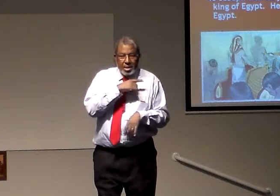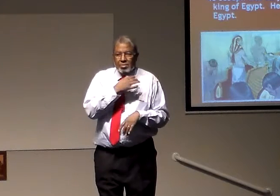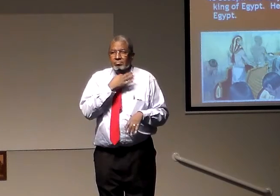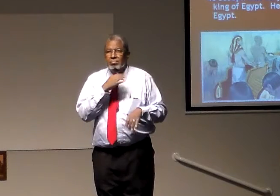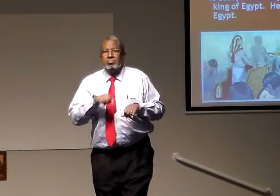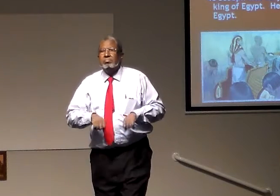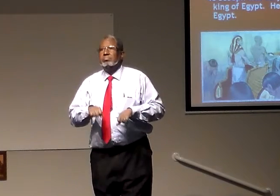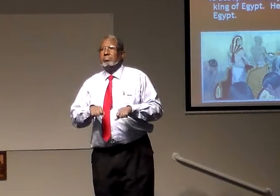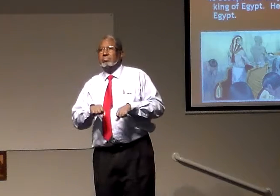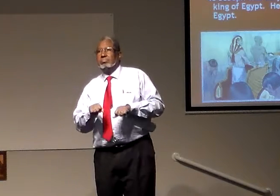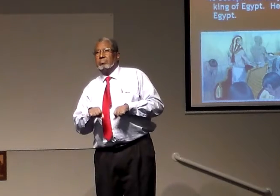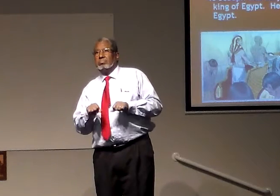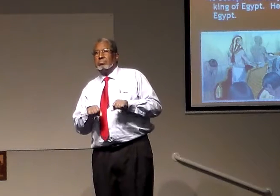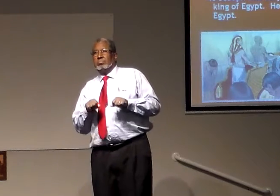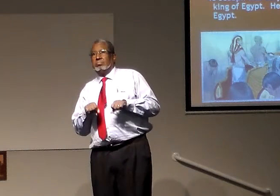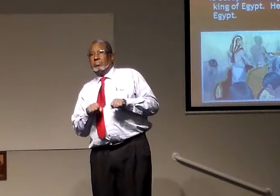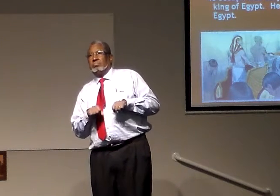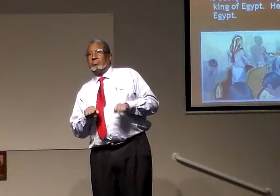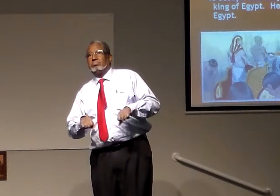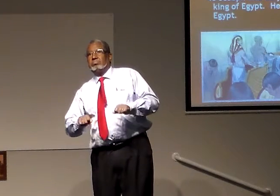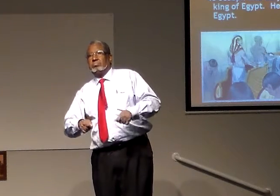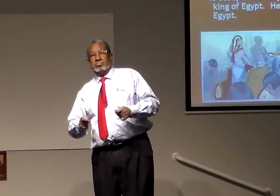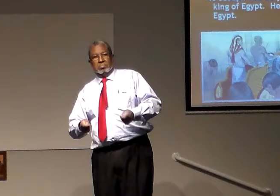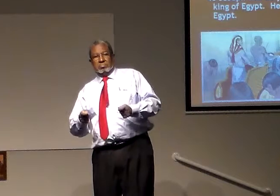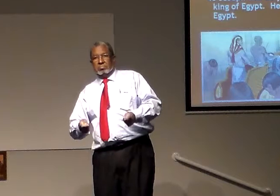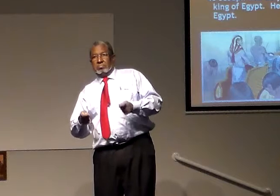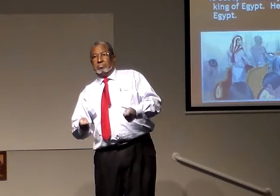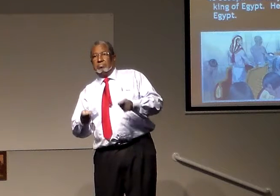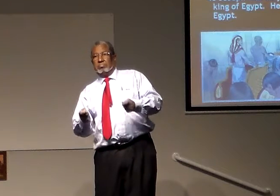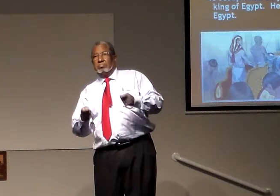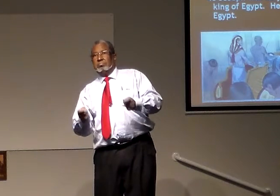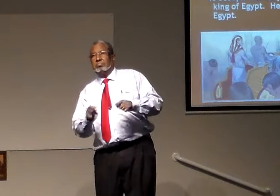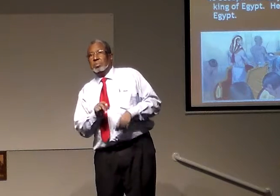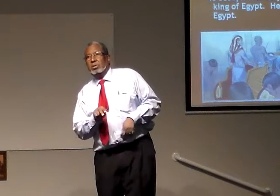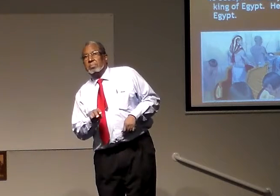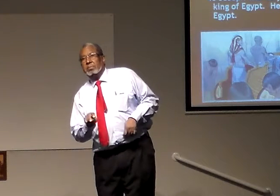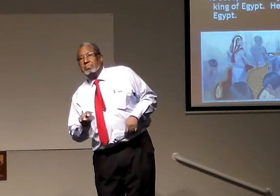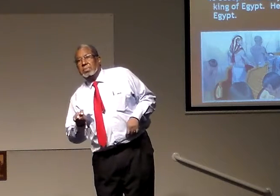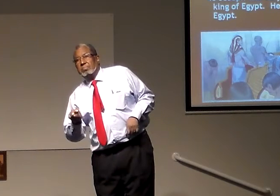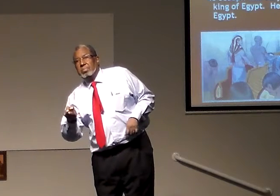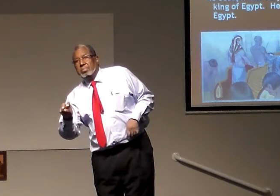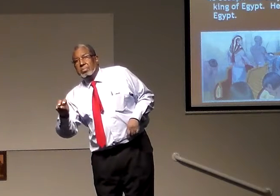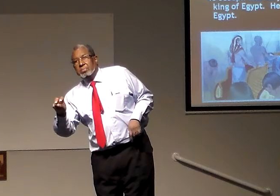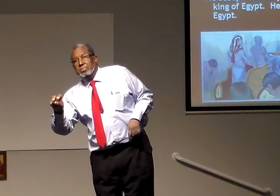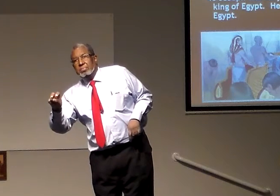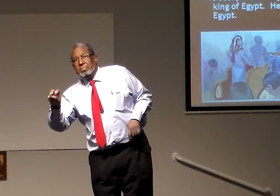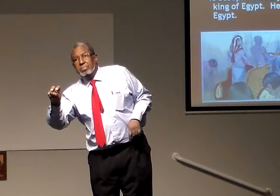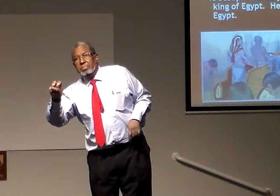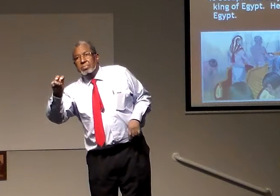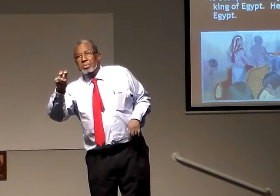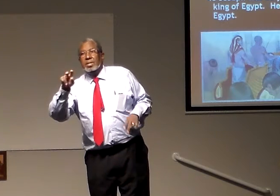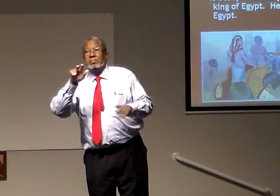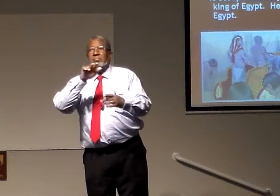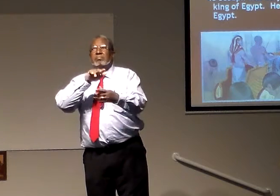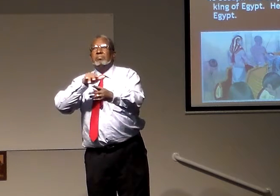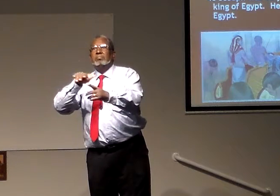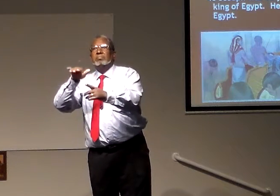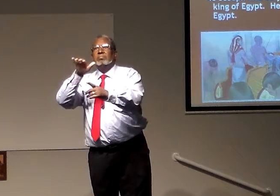in that area, they went from Zoan to Dothan and all the way, and